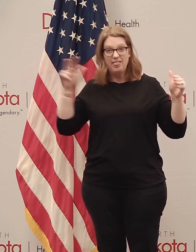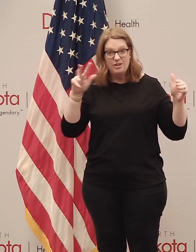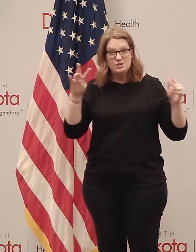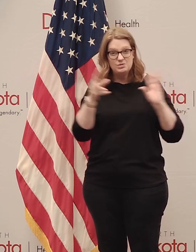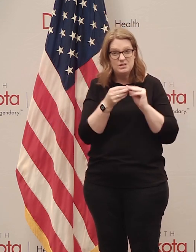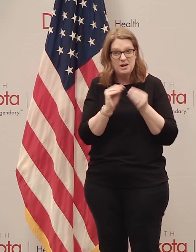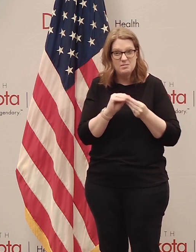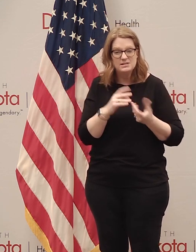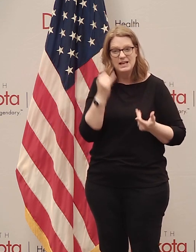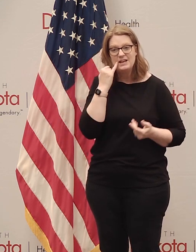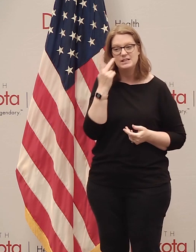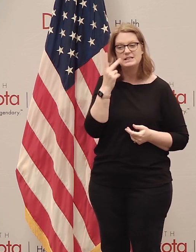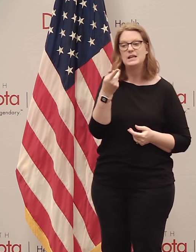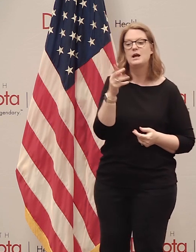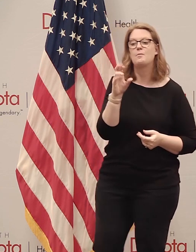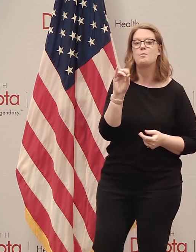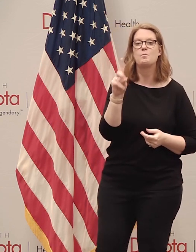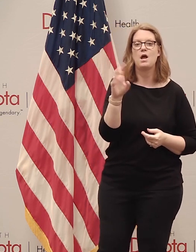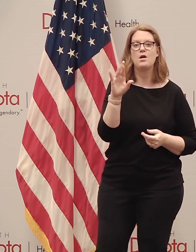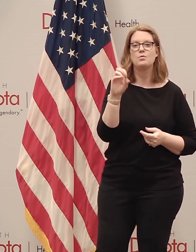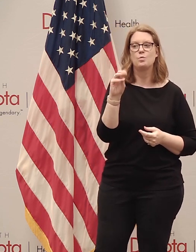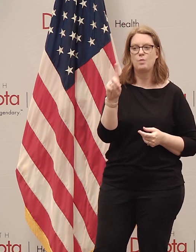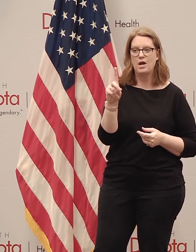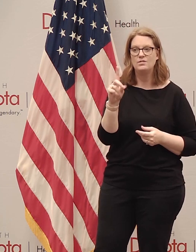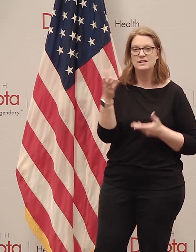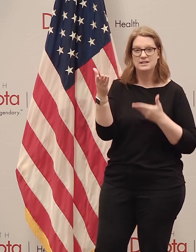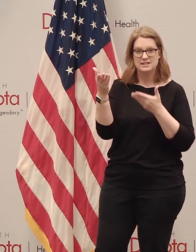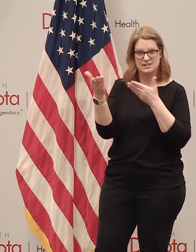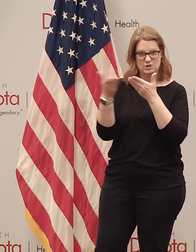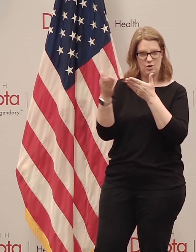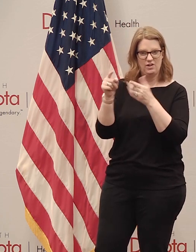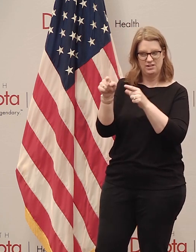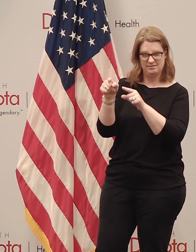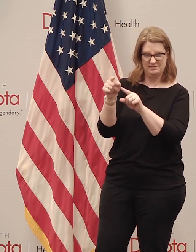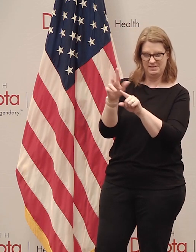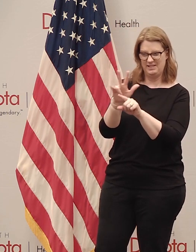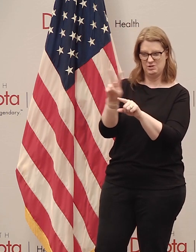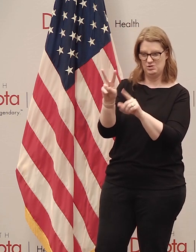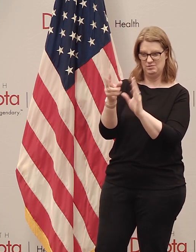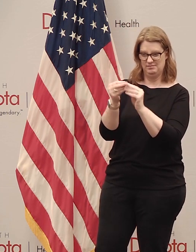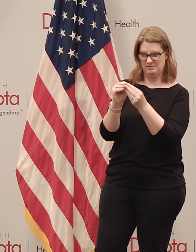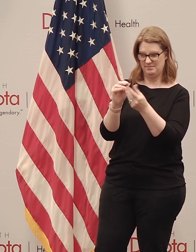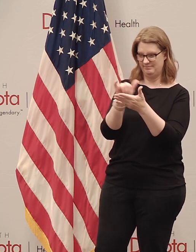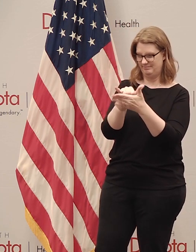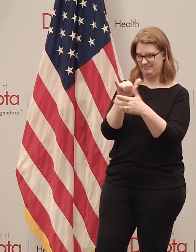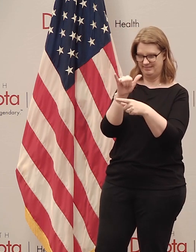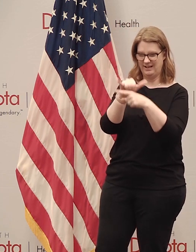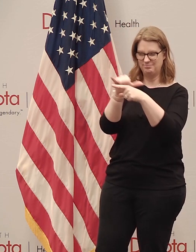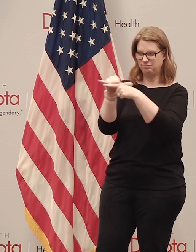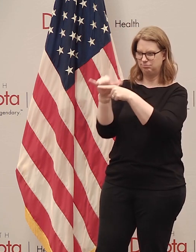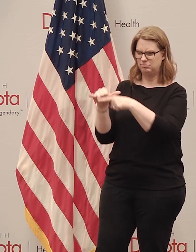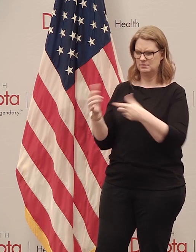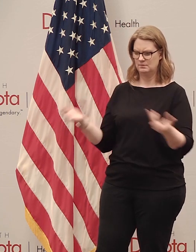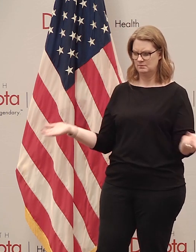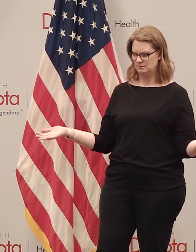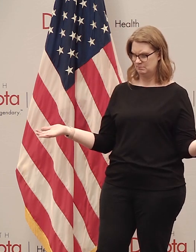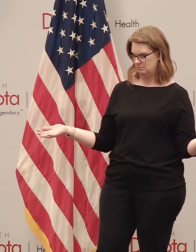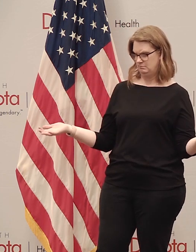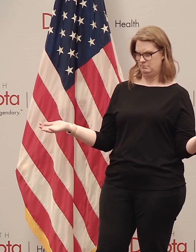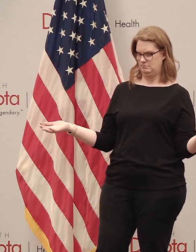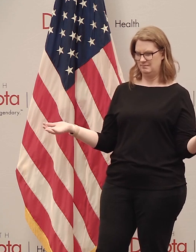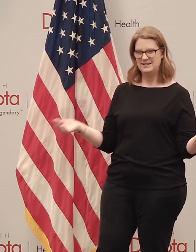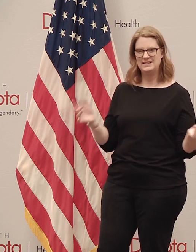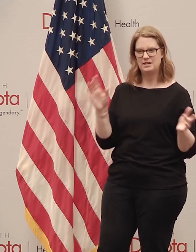a ProudCloud server, you would see a bunch of randomly assigned 32-digit numbers, and you would have no ability whatsoever, no matter who you